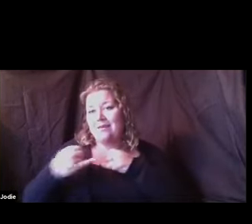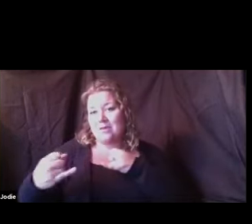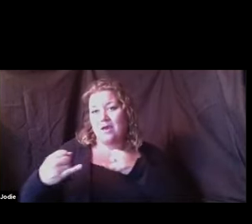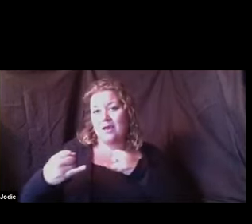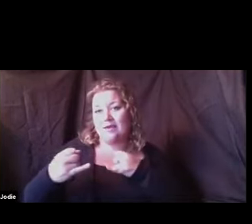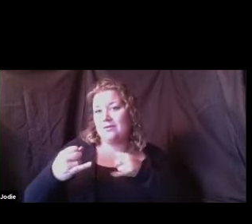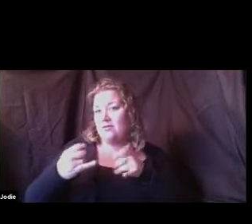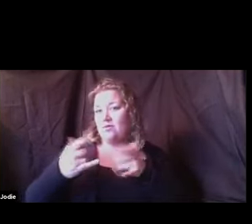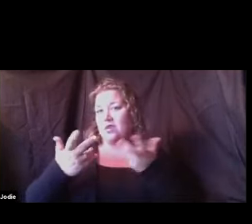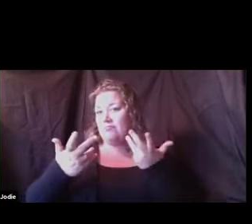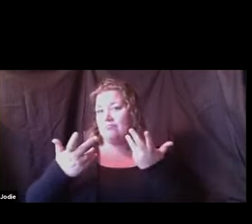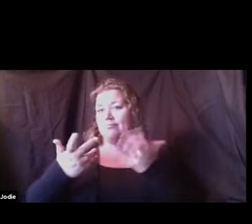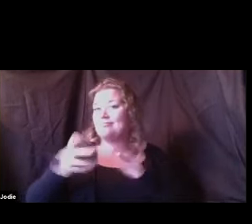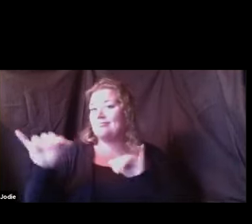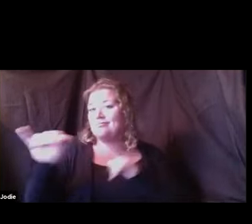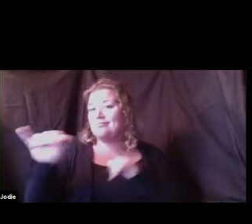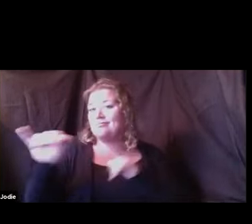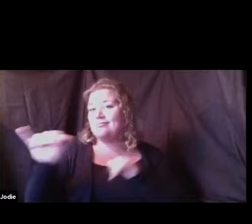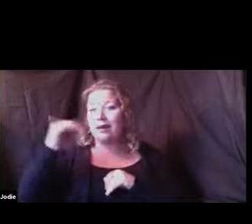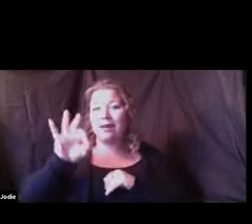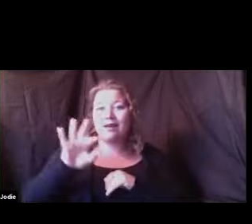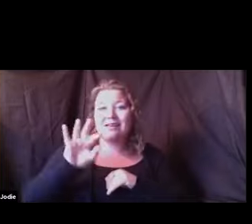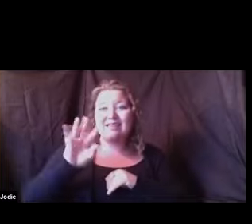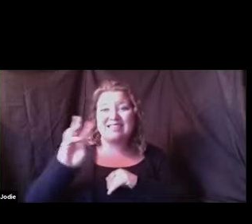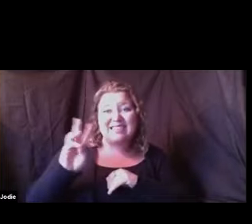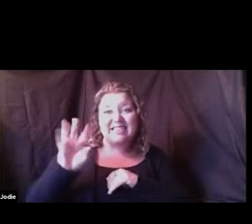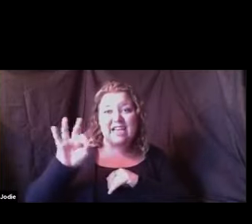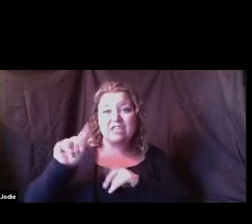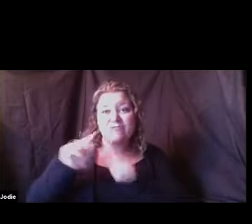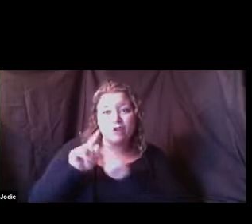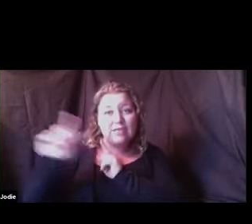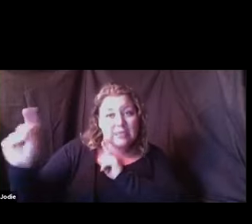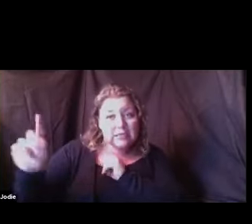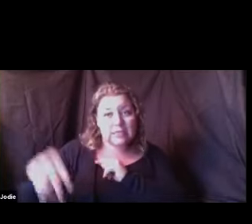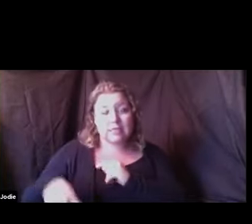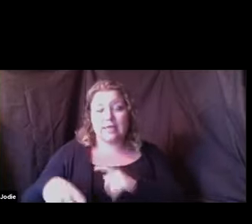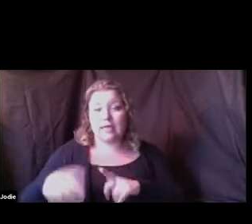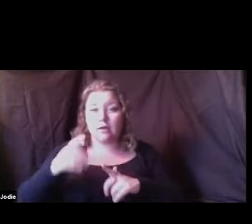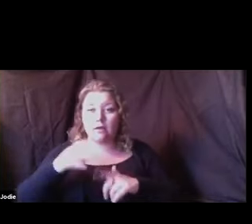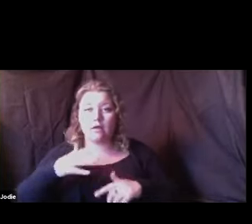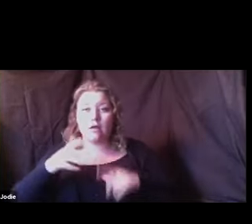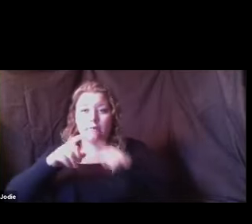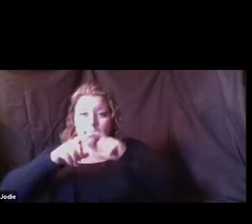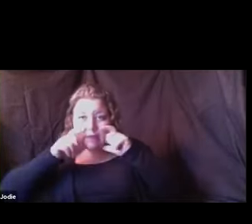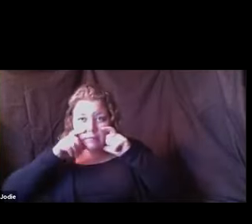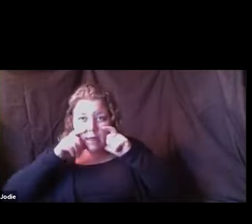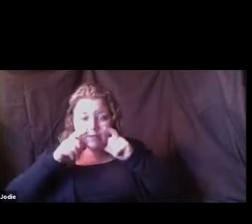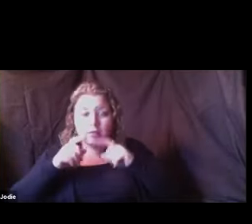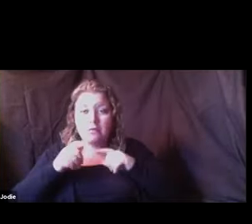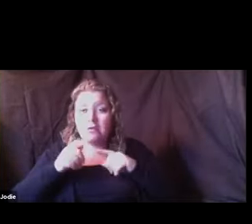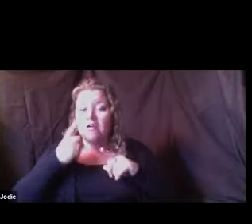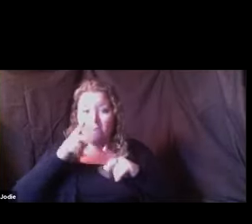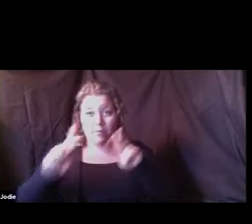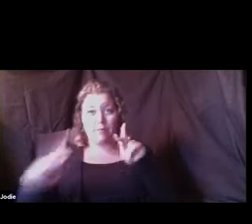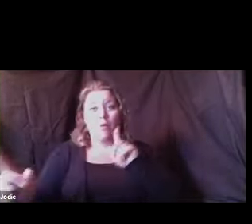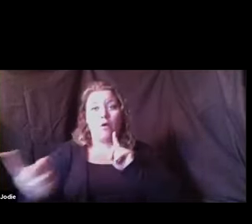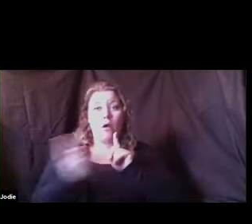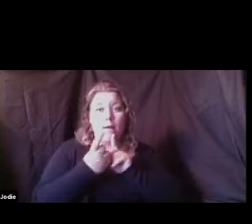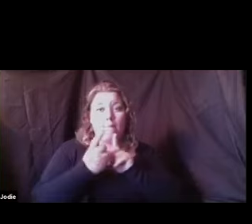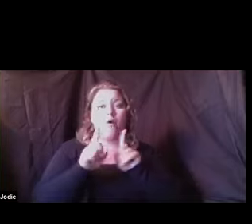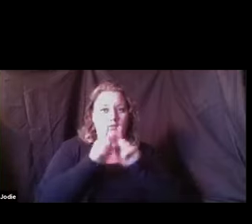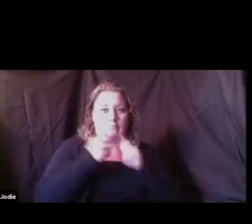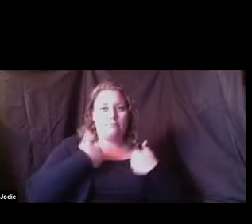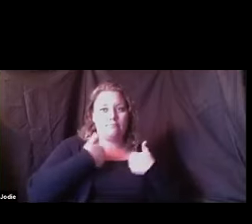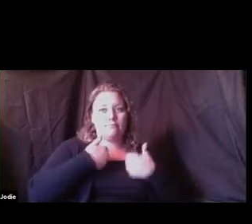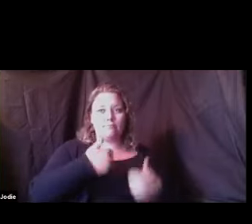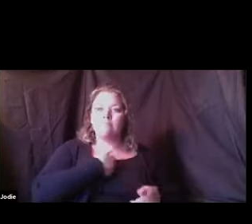the 6 foot physical distancing and wearing a fabric face covering, including if you're the one doing the garage sale. And I think